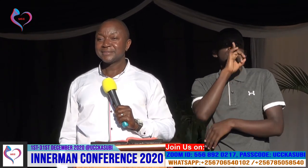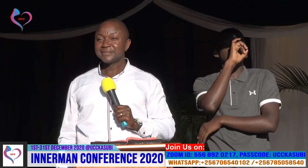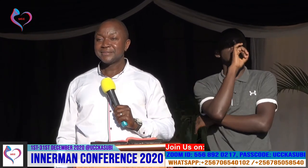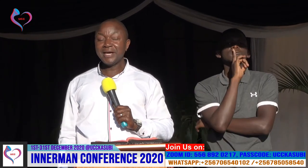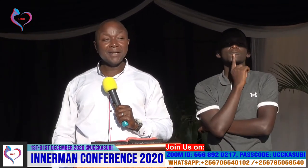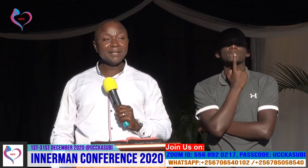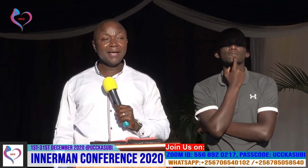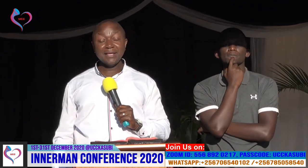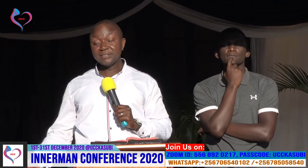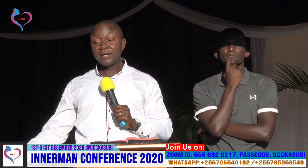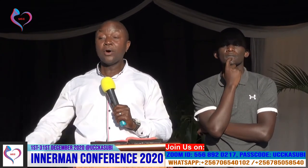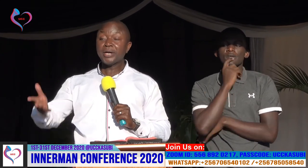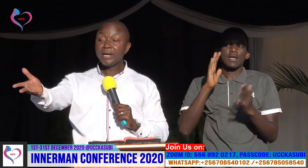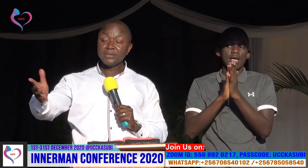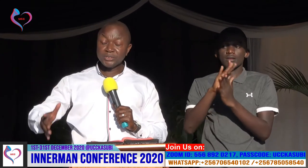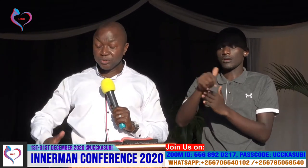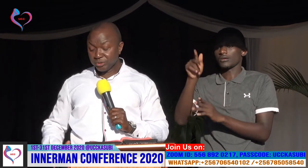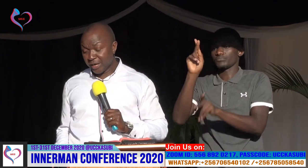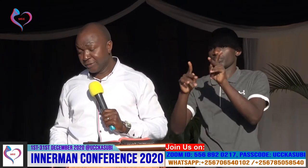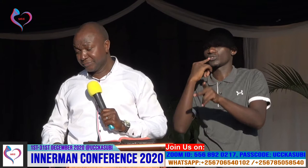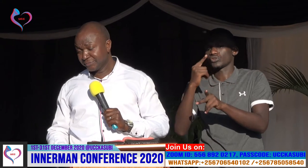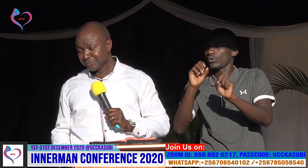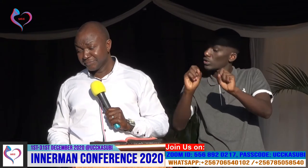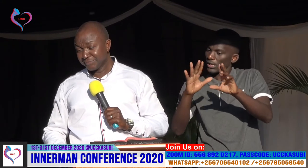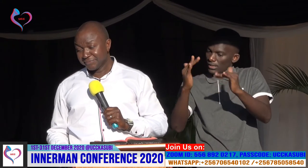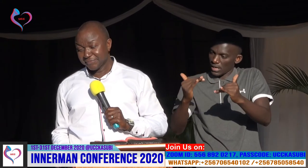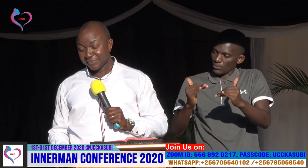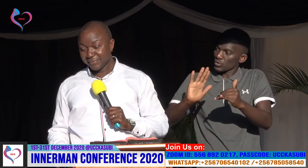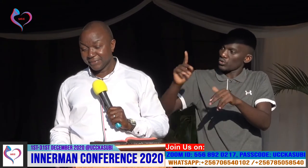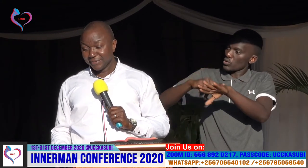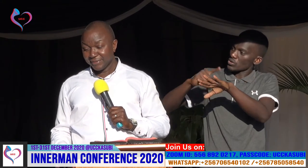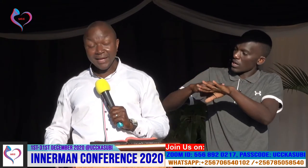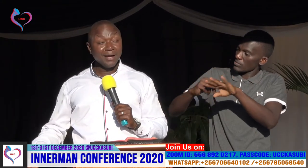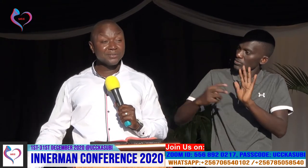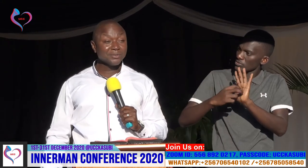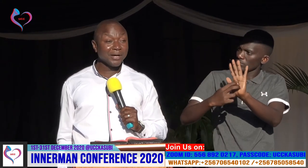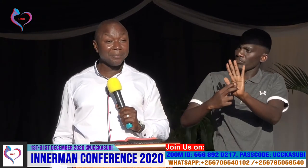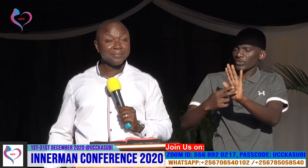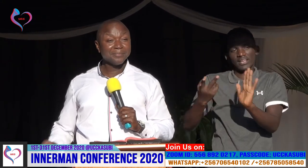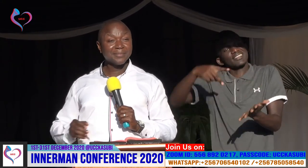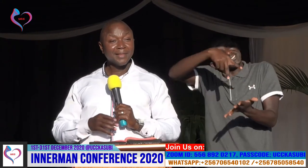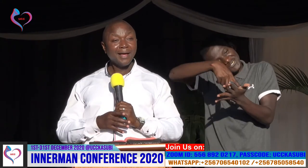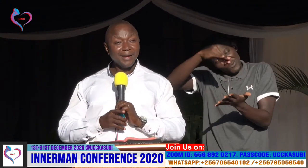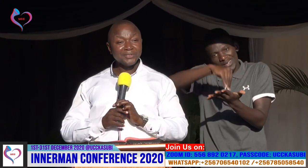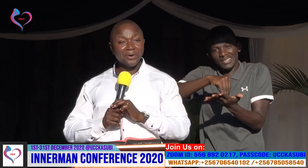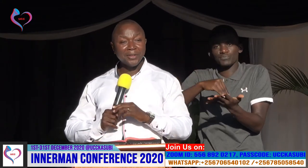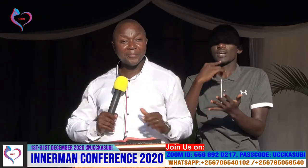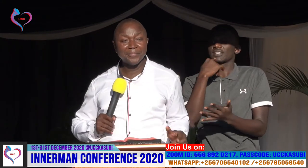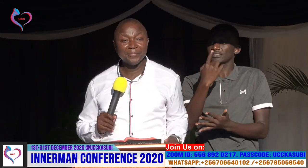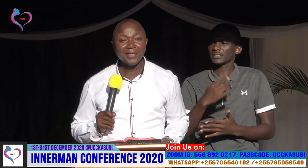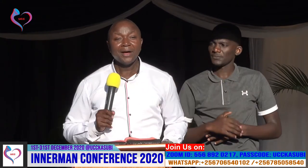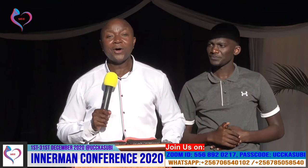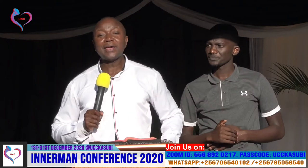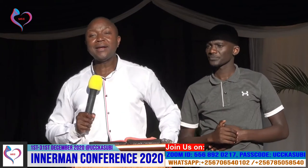quiet. Then they said, okay, now it is your turn. Then I stood up. And I told